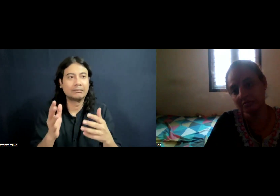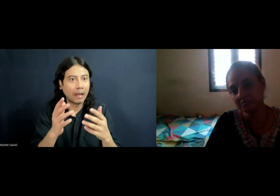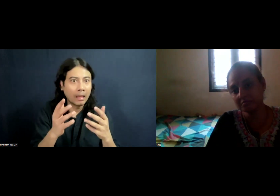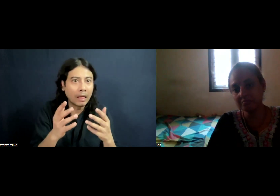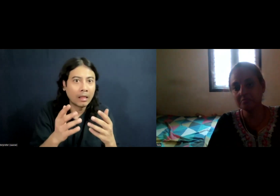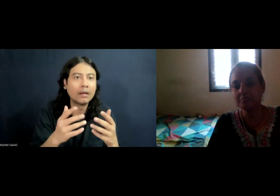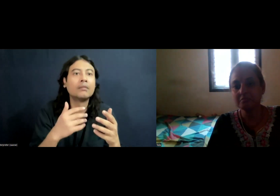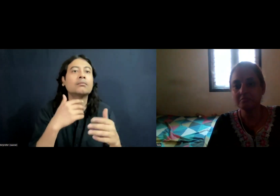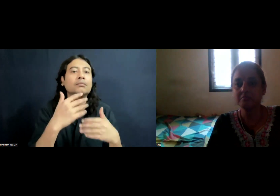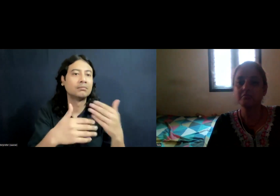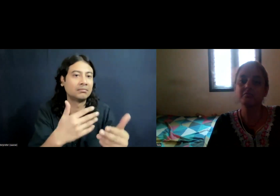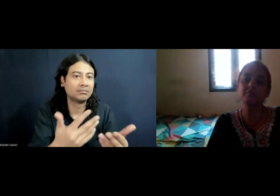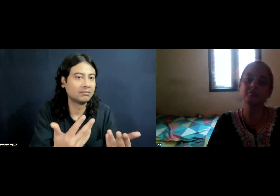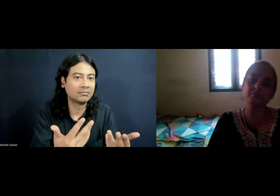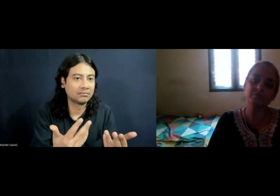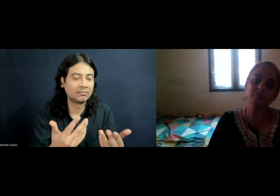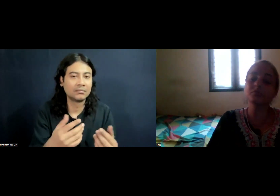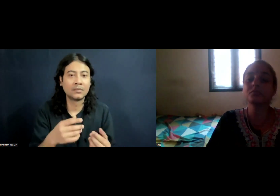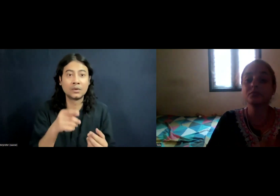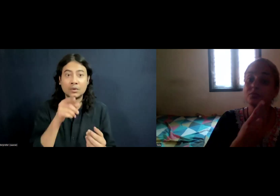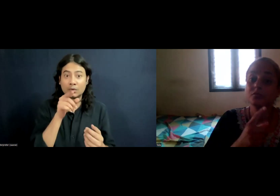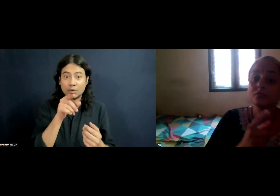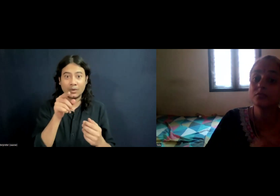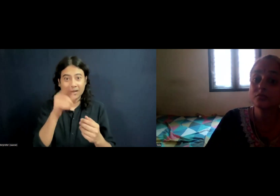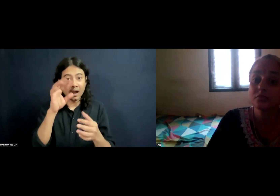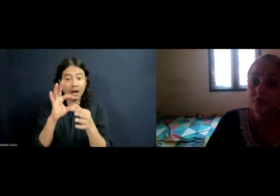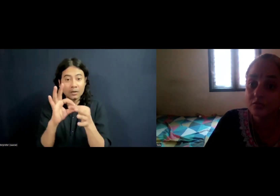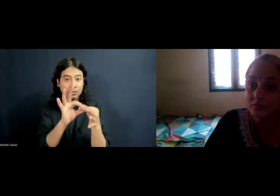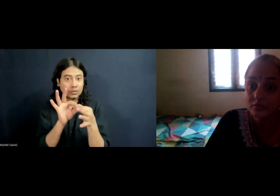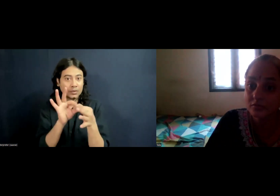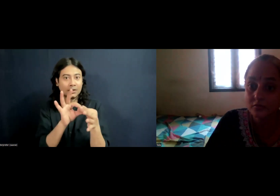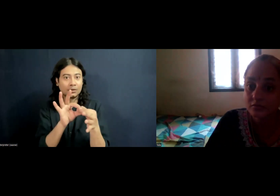So that is why it is very important to keep good association.